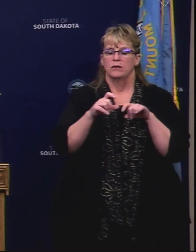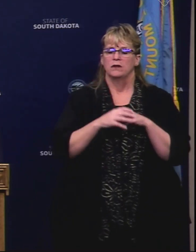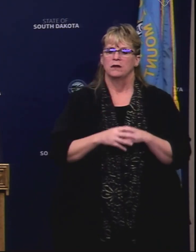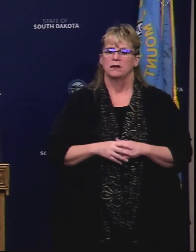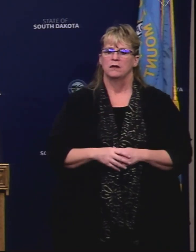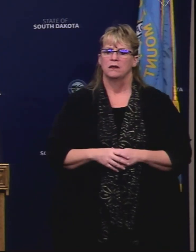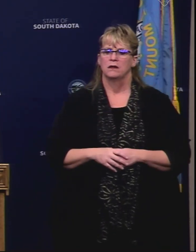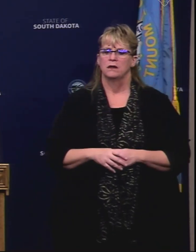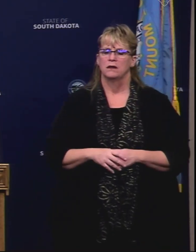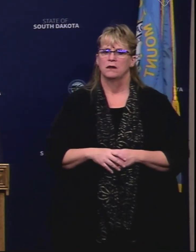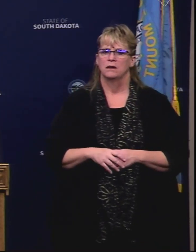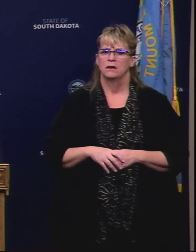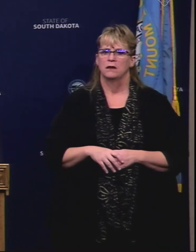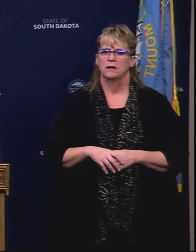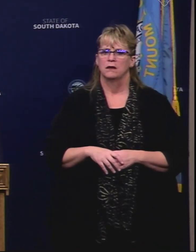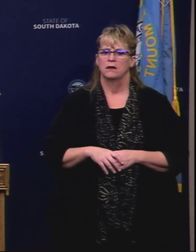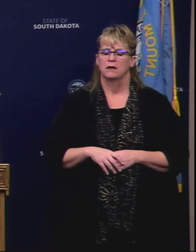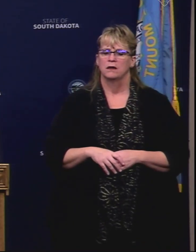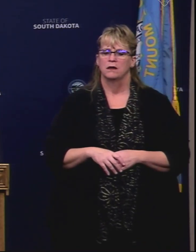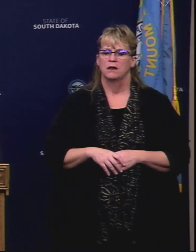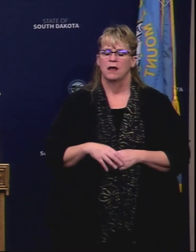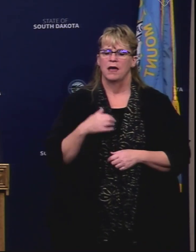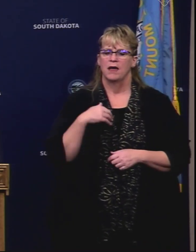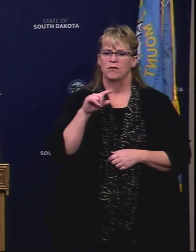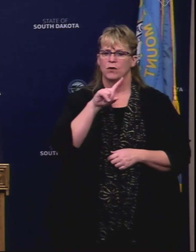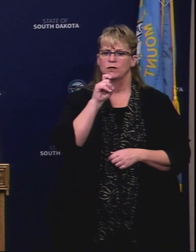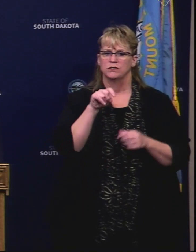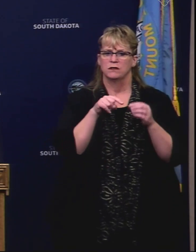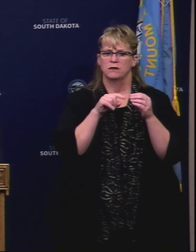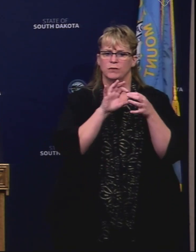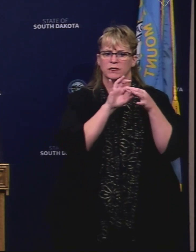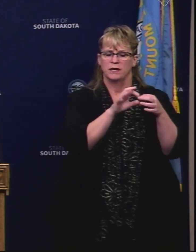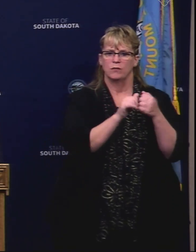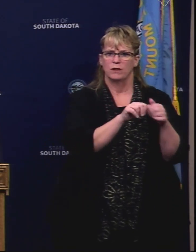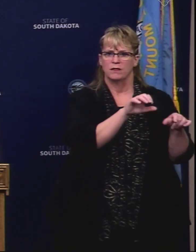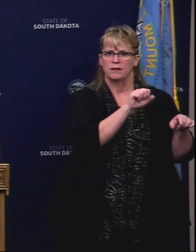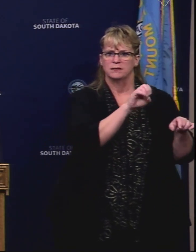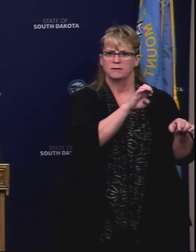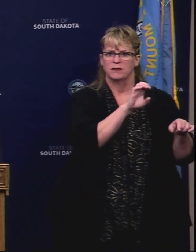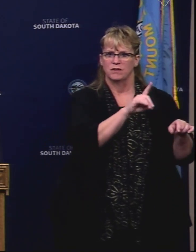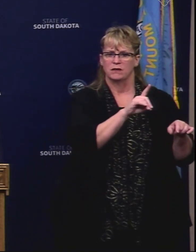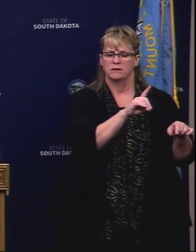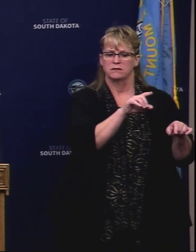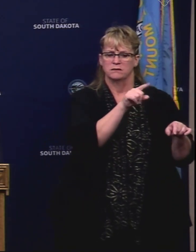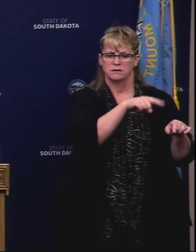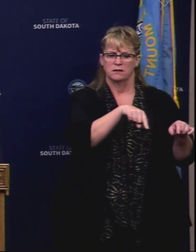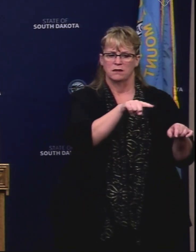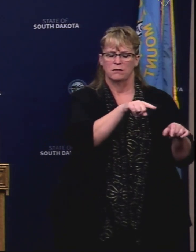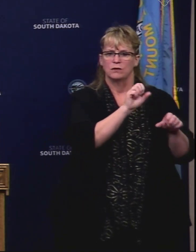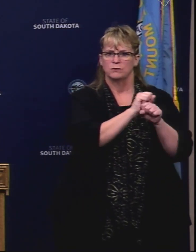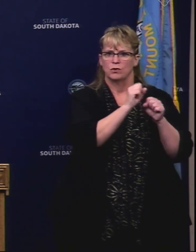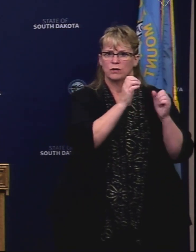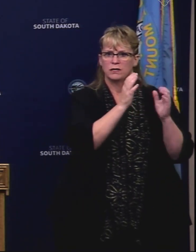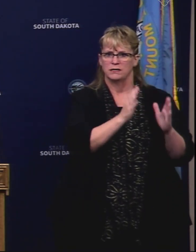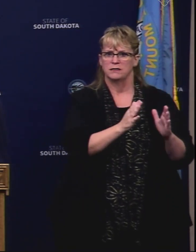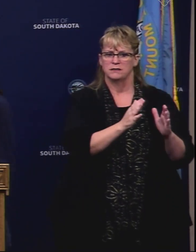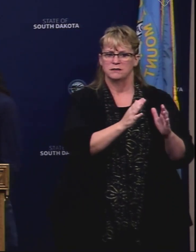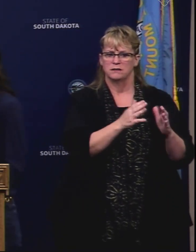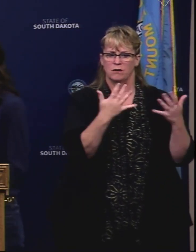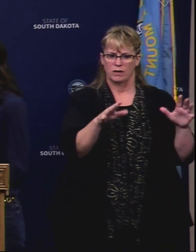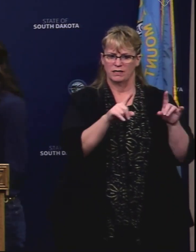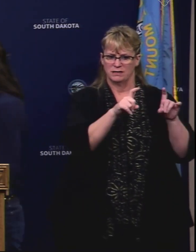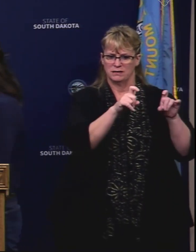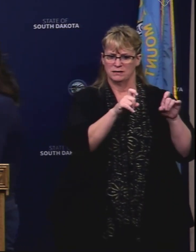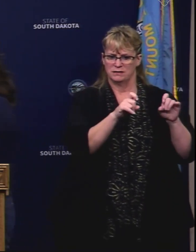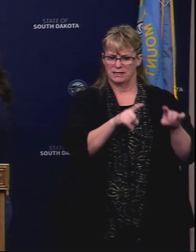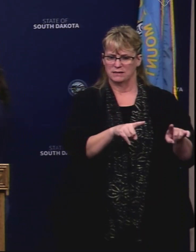Yeah, I have a question related to the Smithfield testing. A number of employees were tested earlier, and is this a chance for the